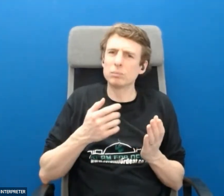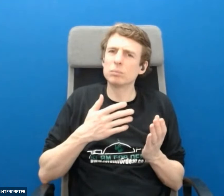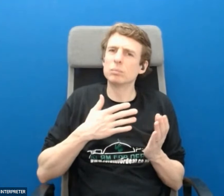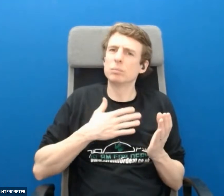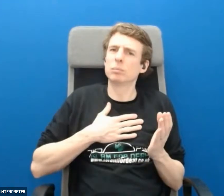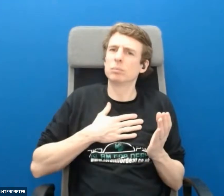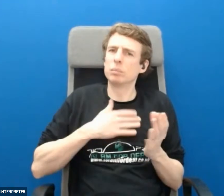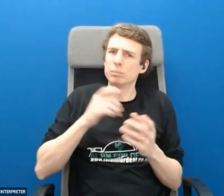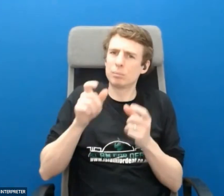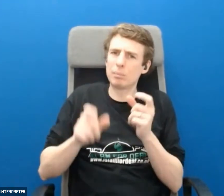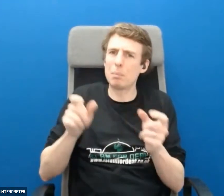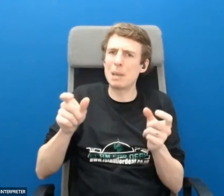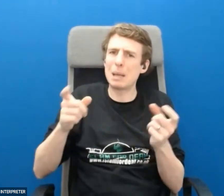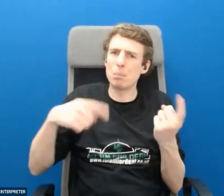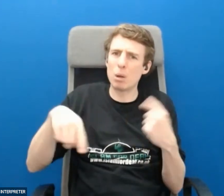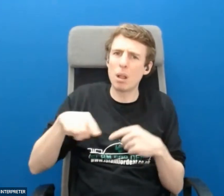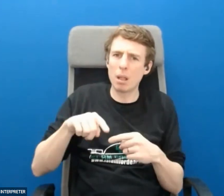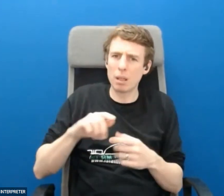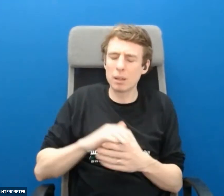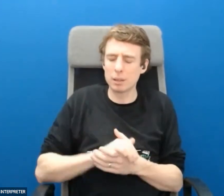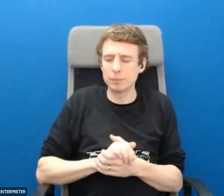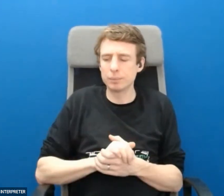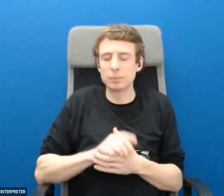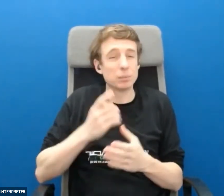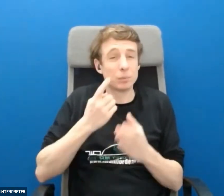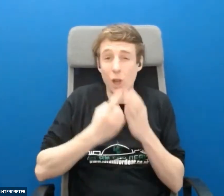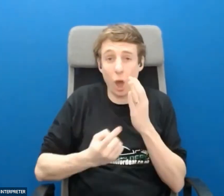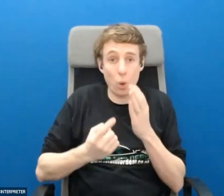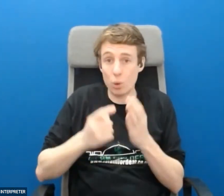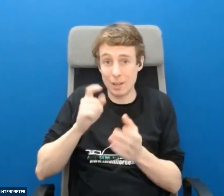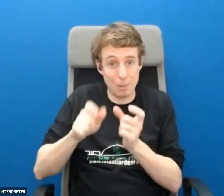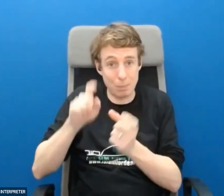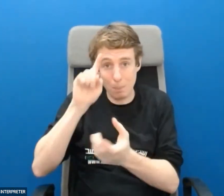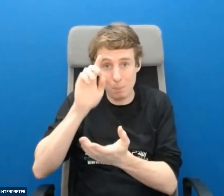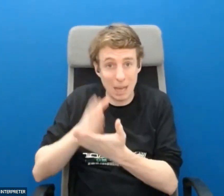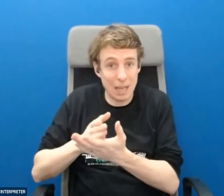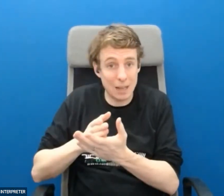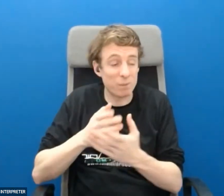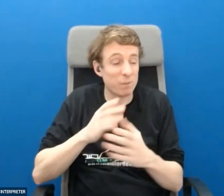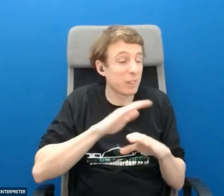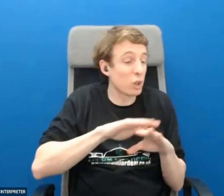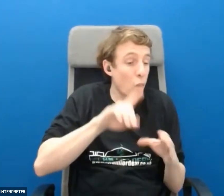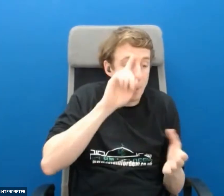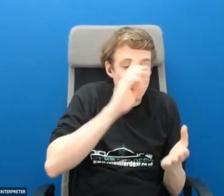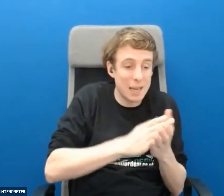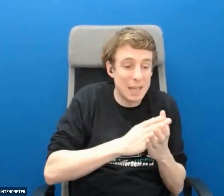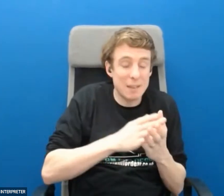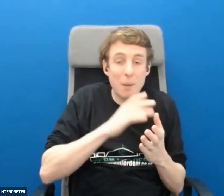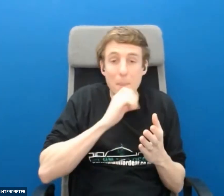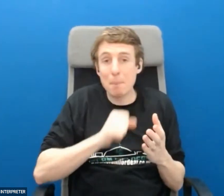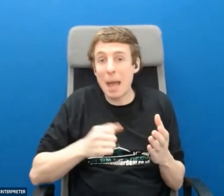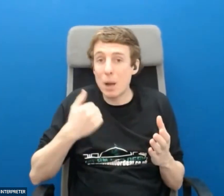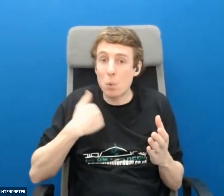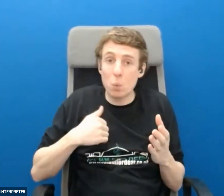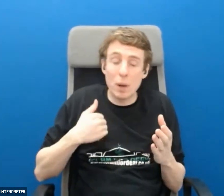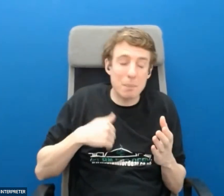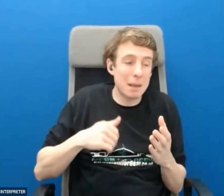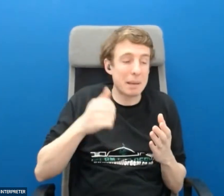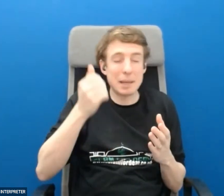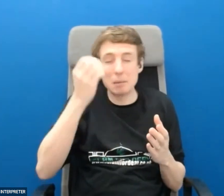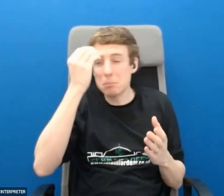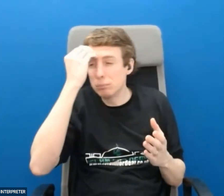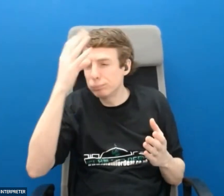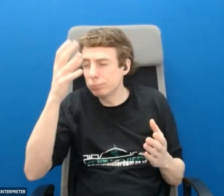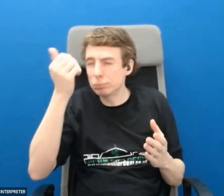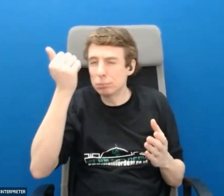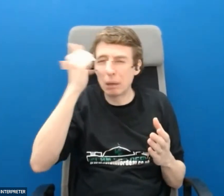just the believers, it's all people, people who believe, people who disbelieve. men, women, people of expertise, people